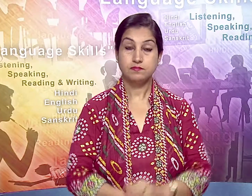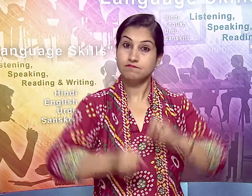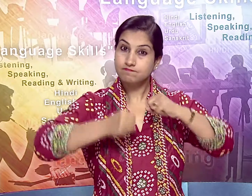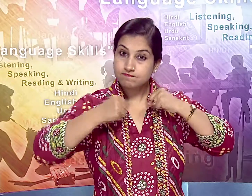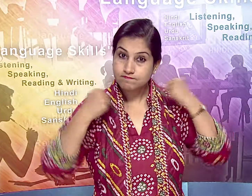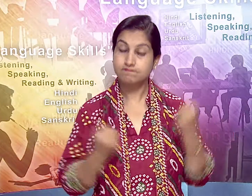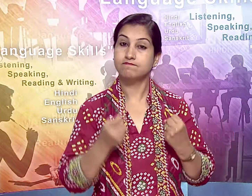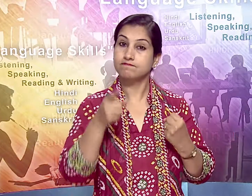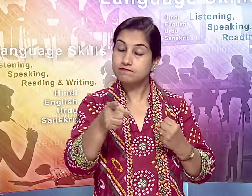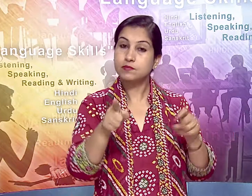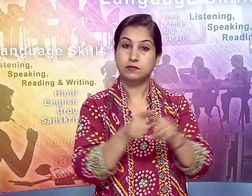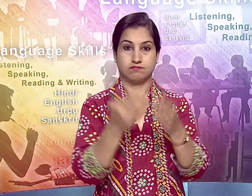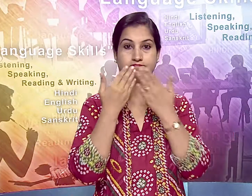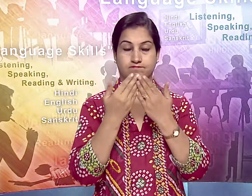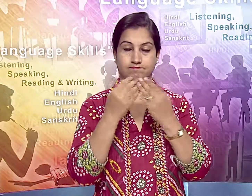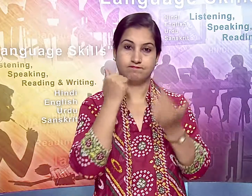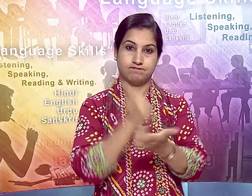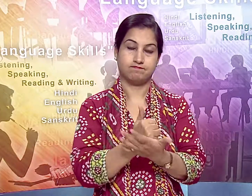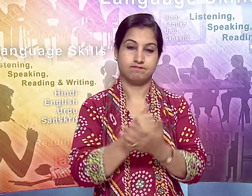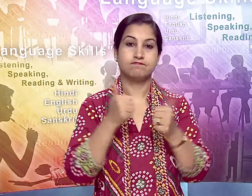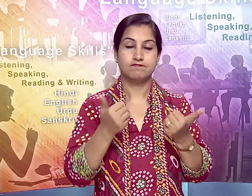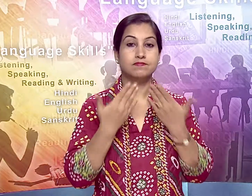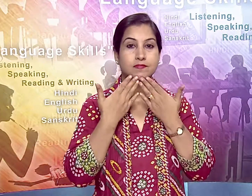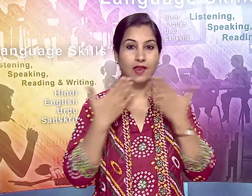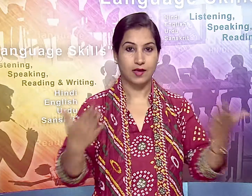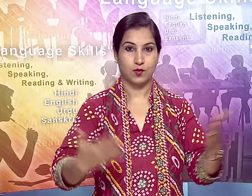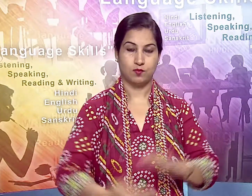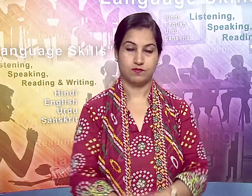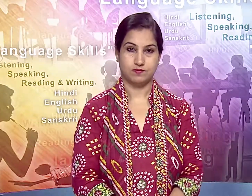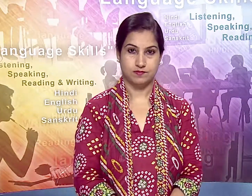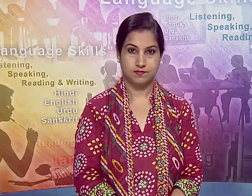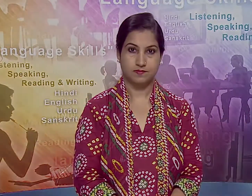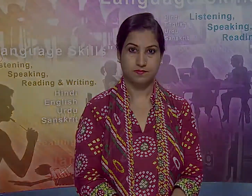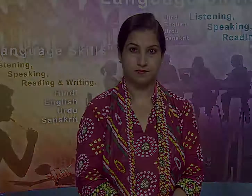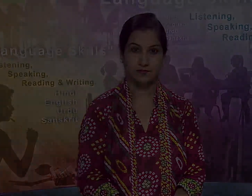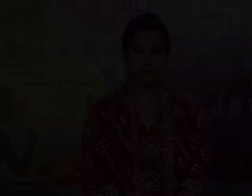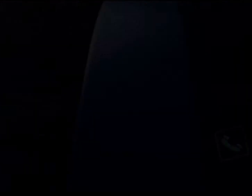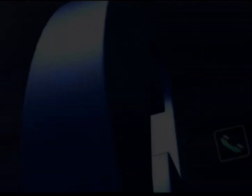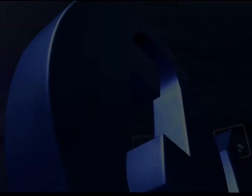Work hard and study well. Thank you.